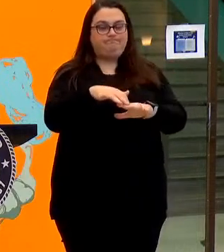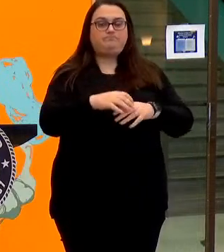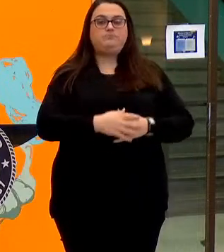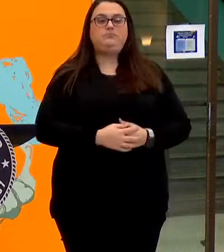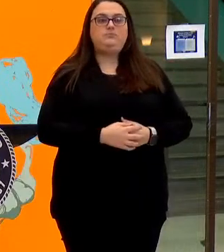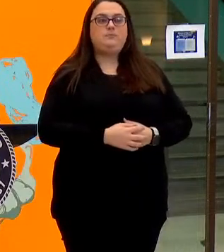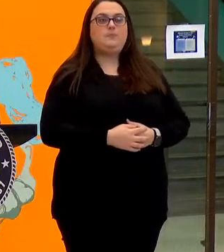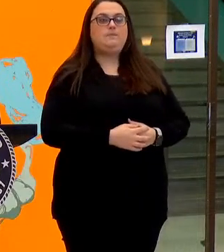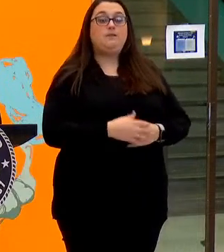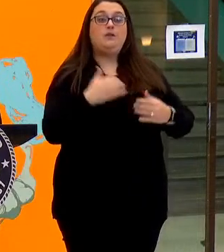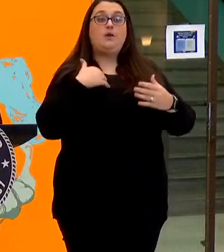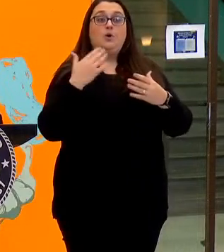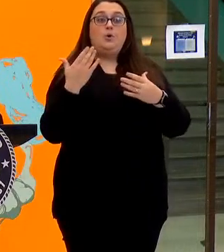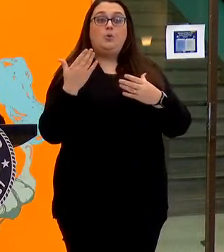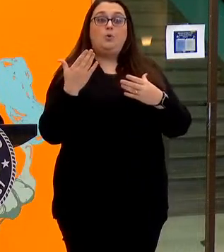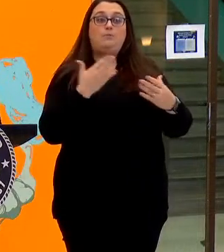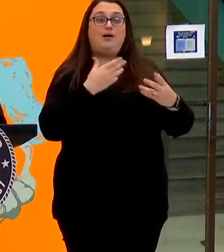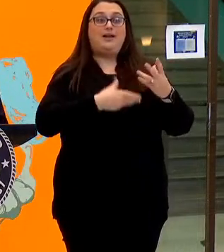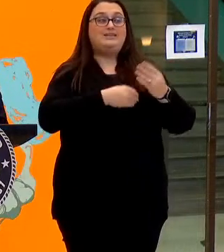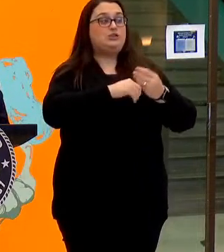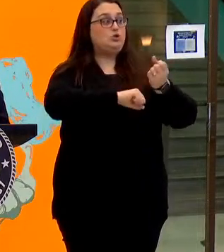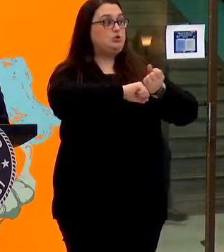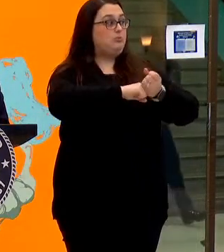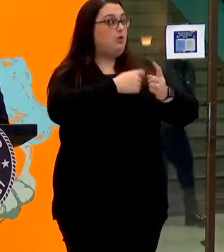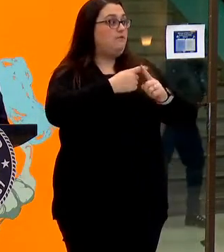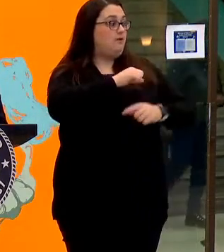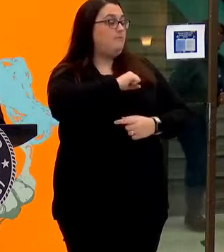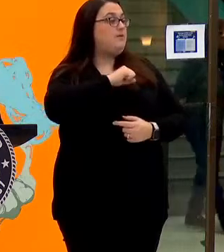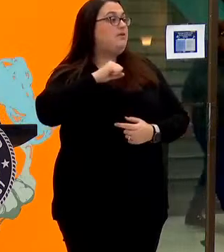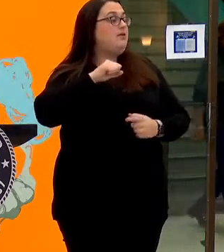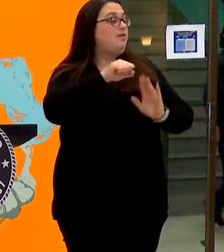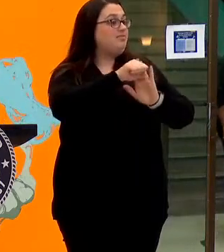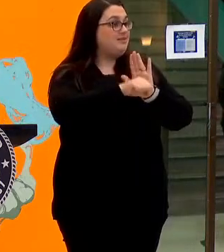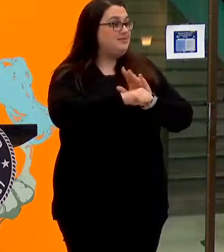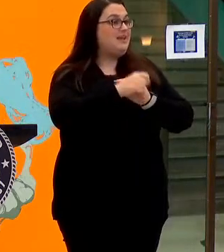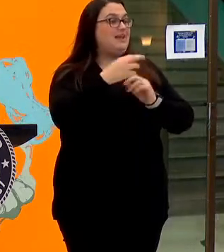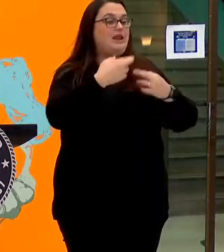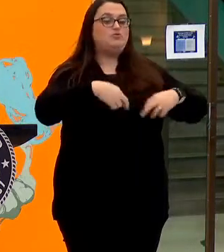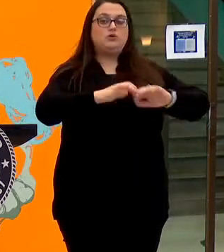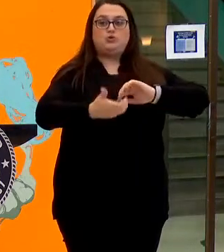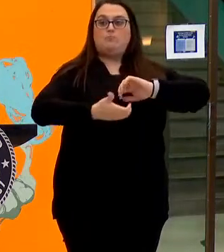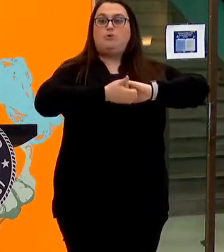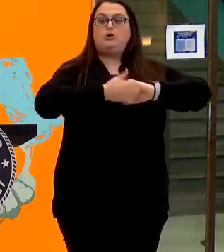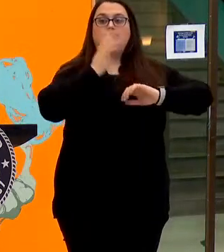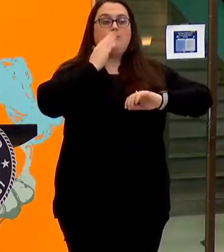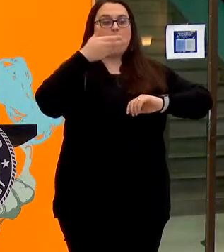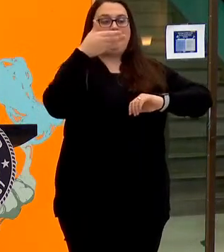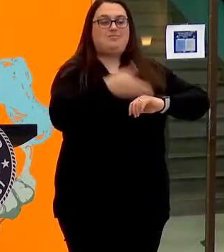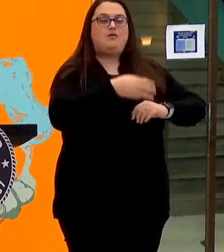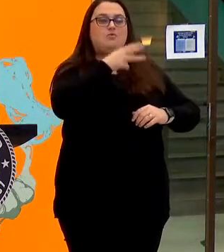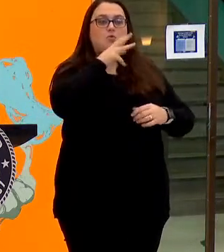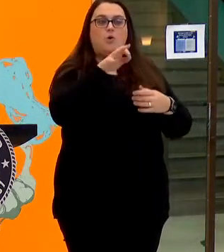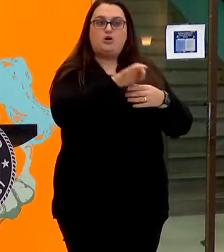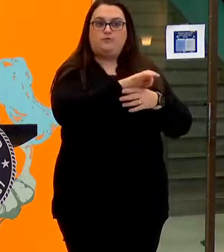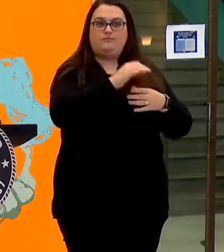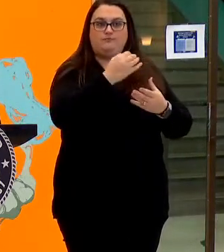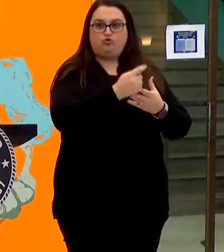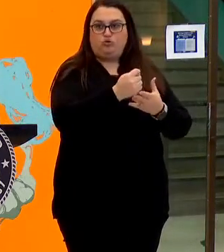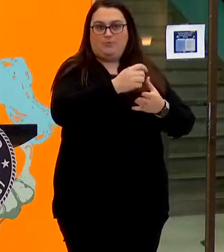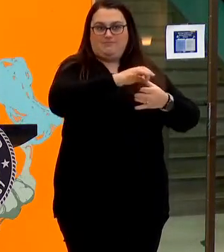in additional supports from our state and regional partners who will be on site at the water treatment